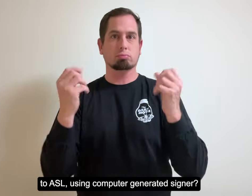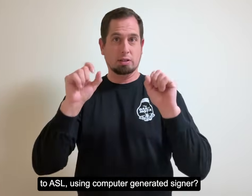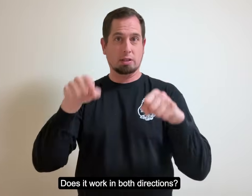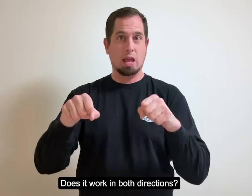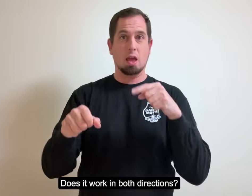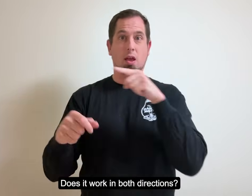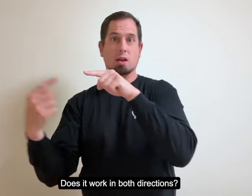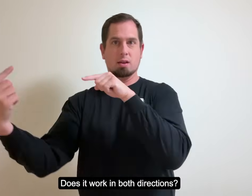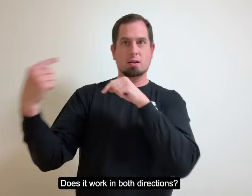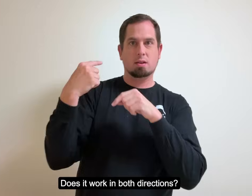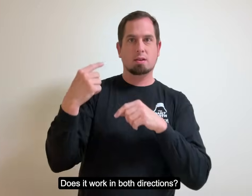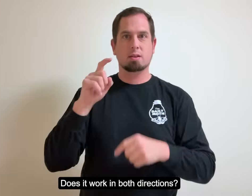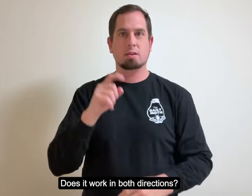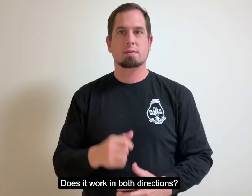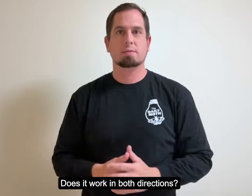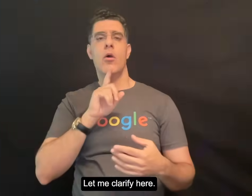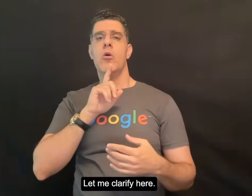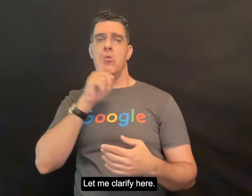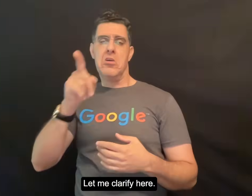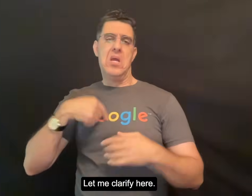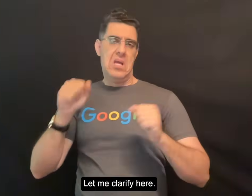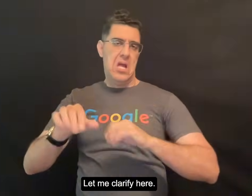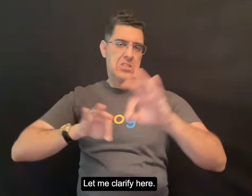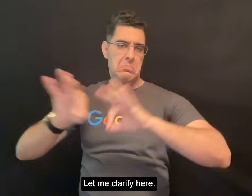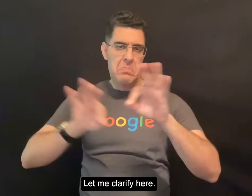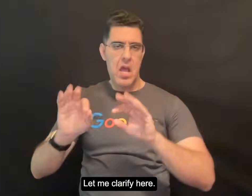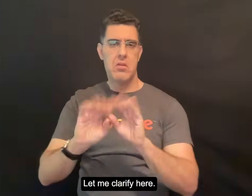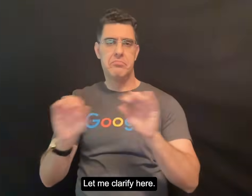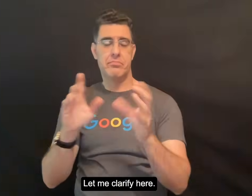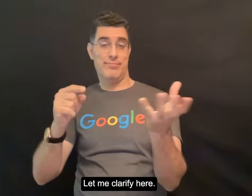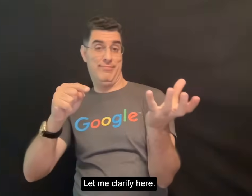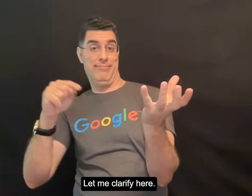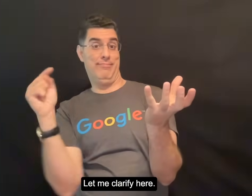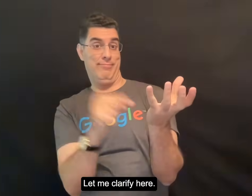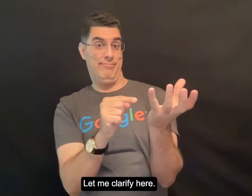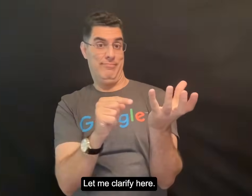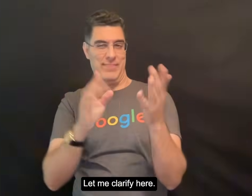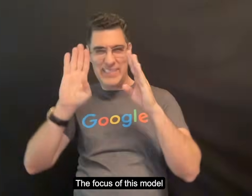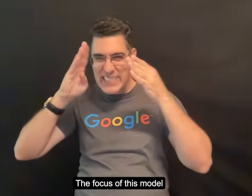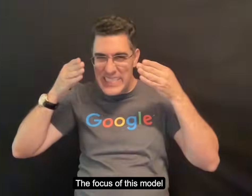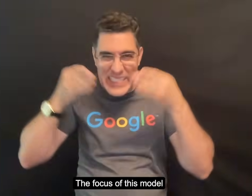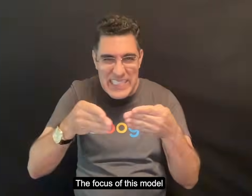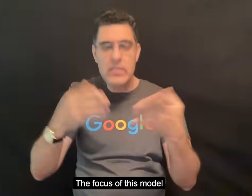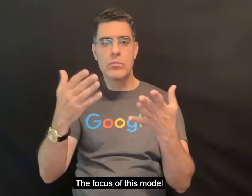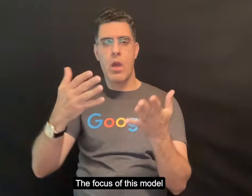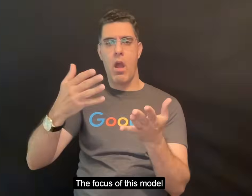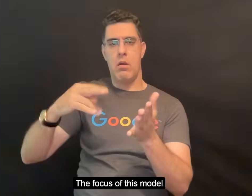Does it work in both directions? Let me clarify here. The focus of this model